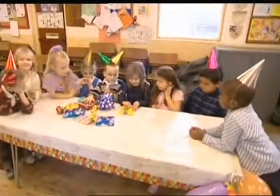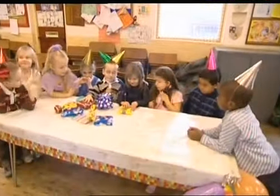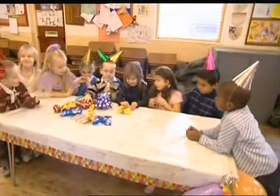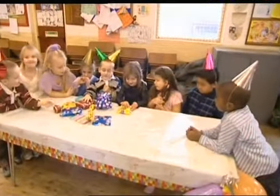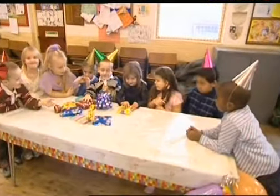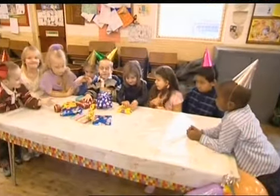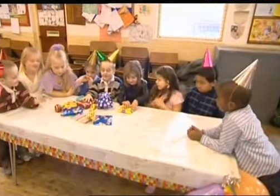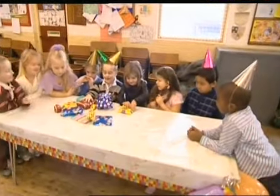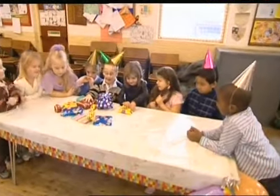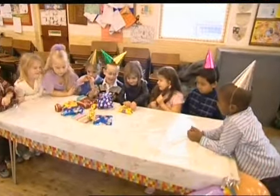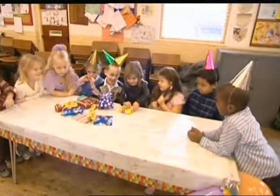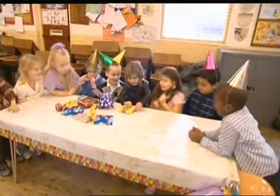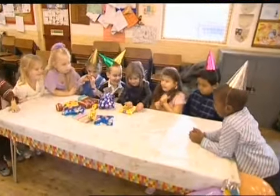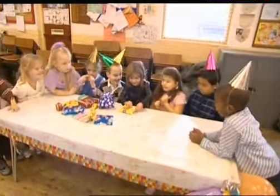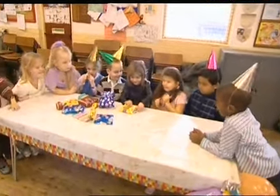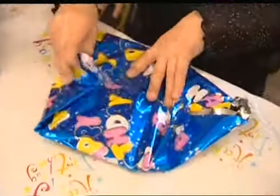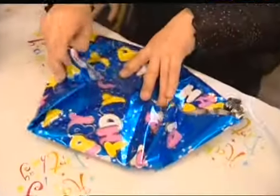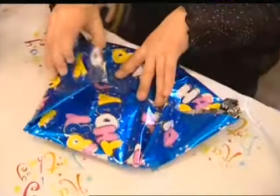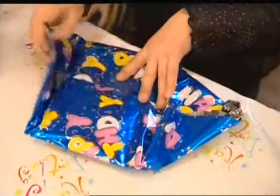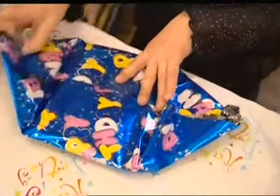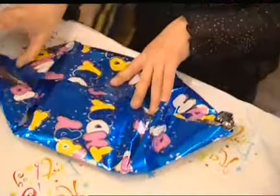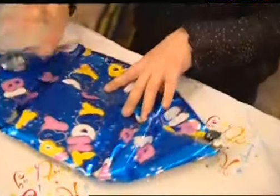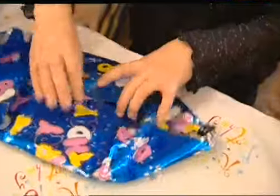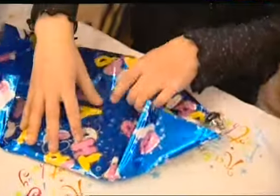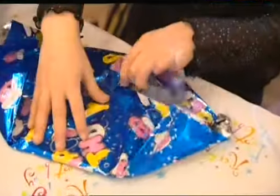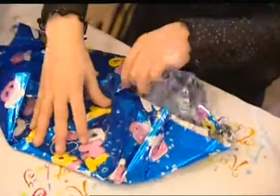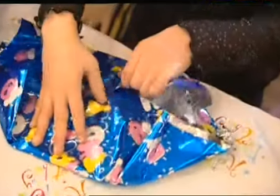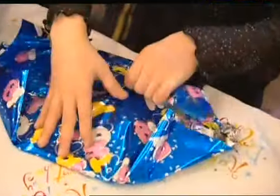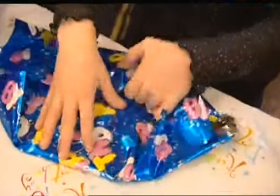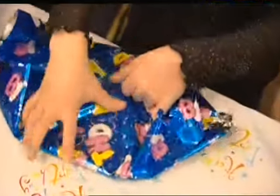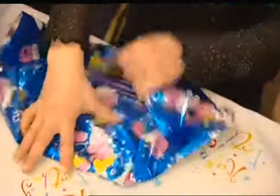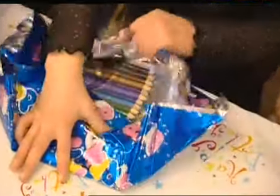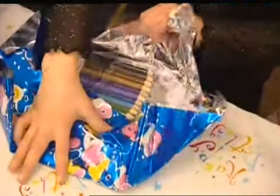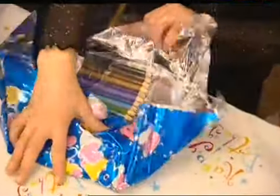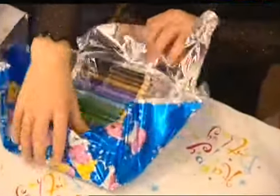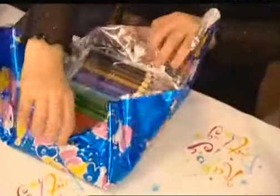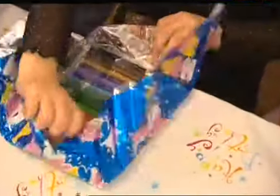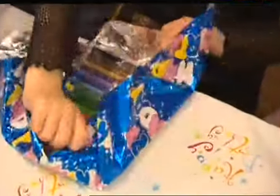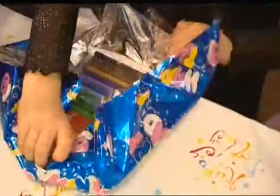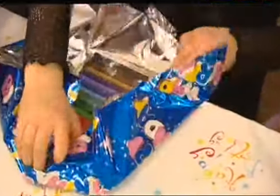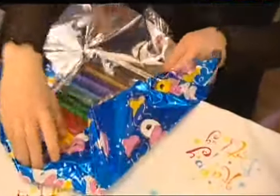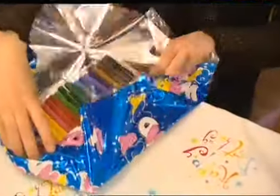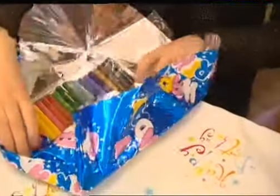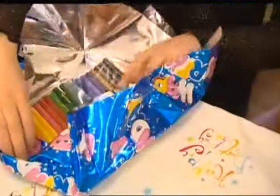Alex is going to open her presents. I wonder what she's got. Yay! Crayons! Who bought those?